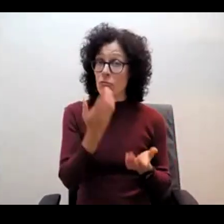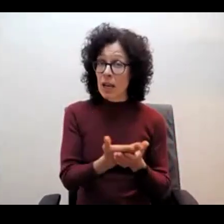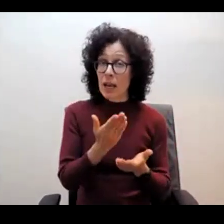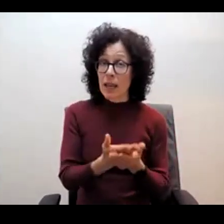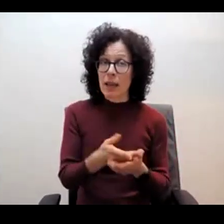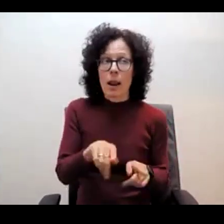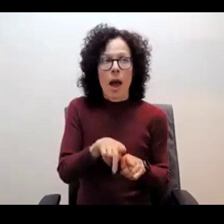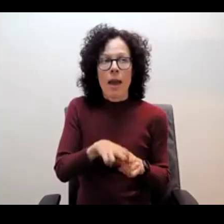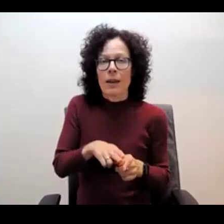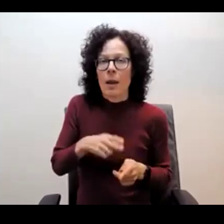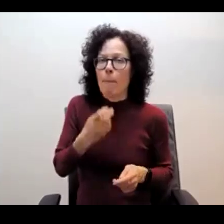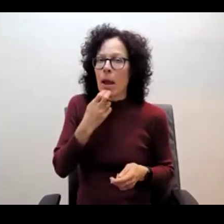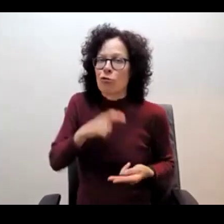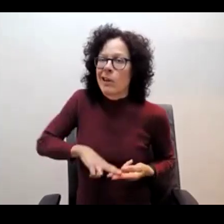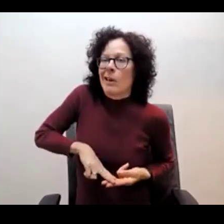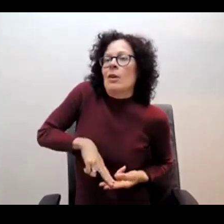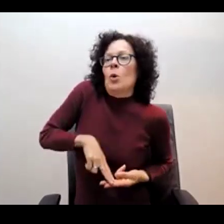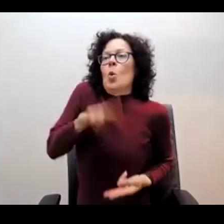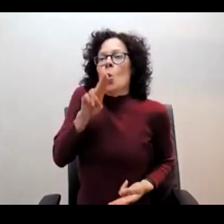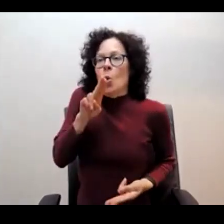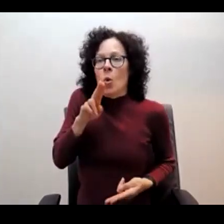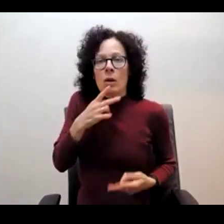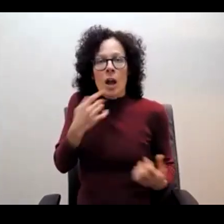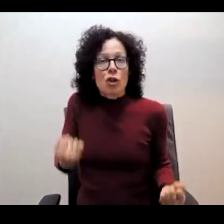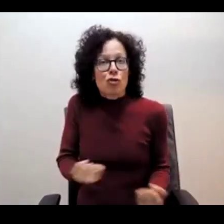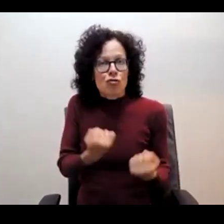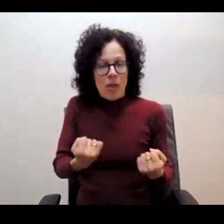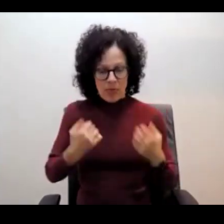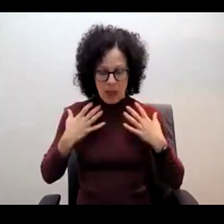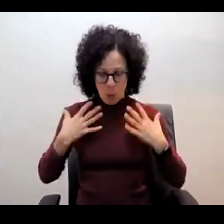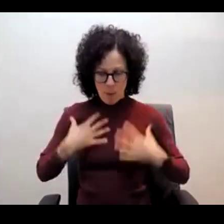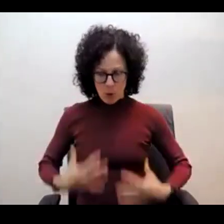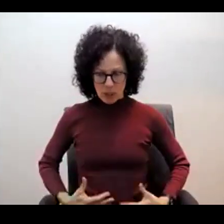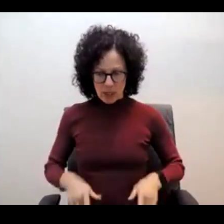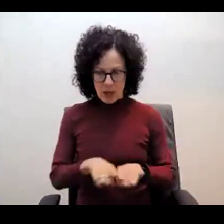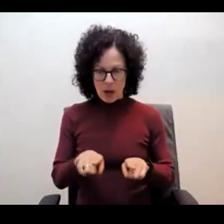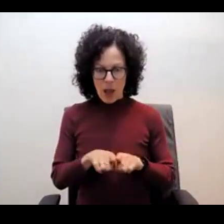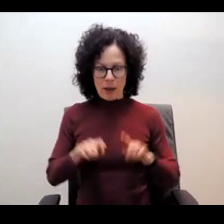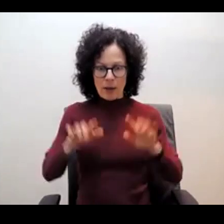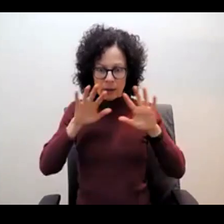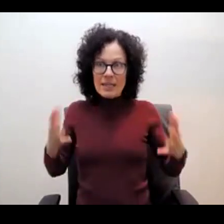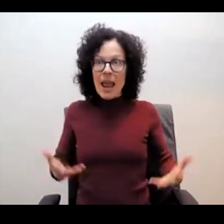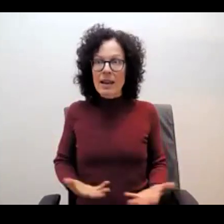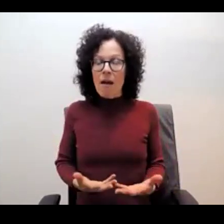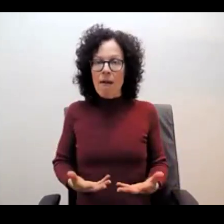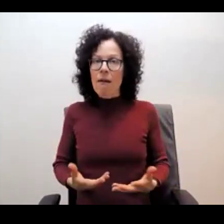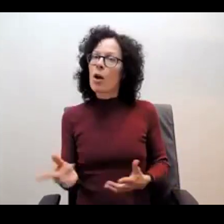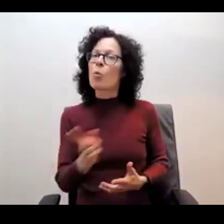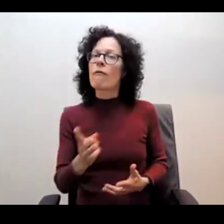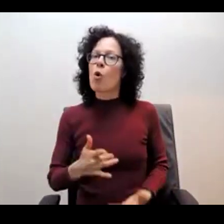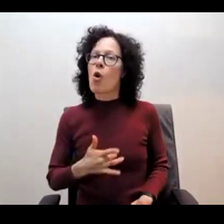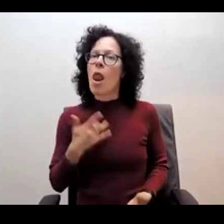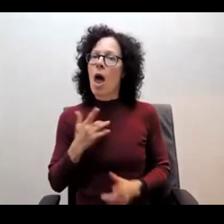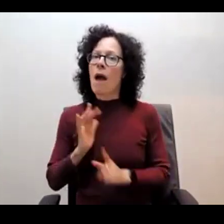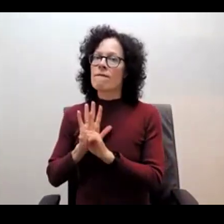resources. It strengthens the container of our body so that we can hold the life force. It's